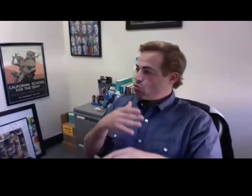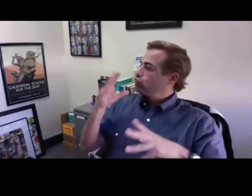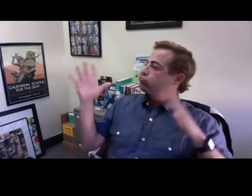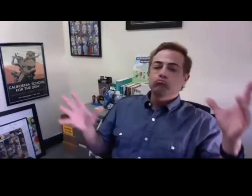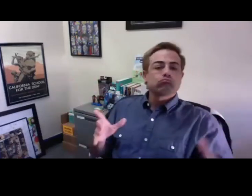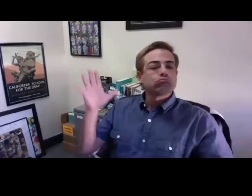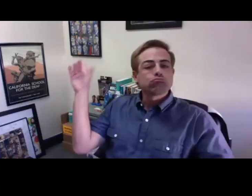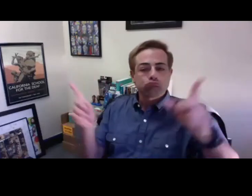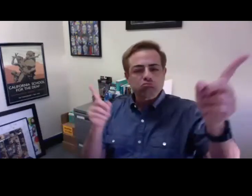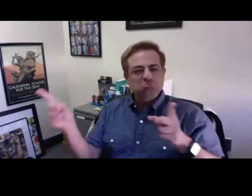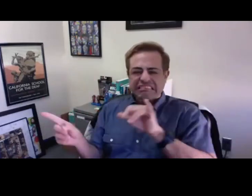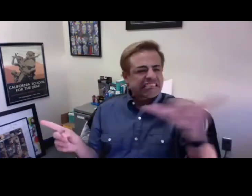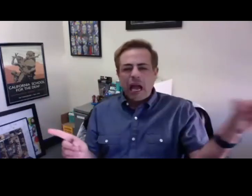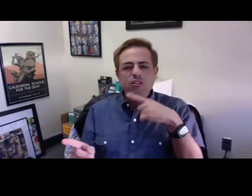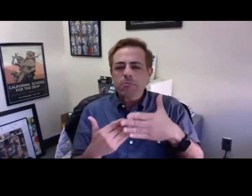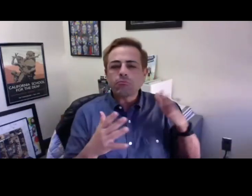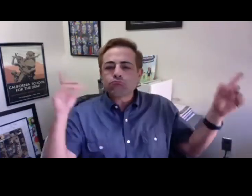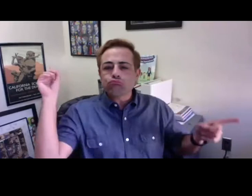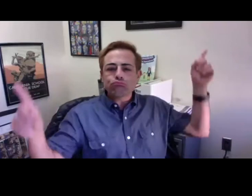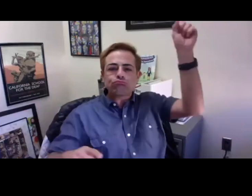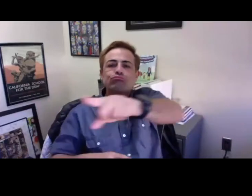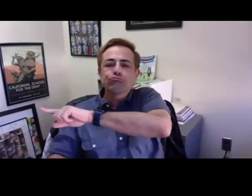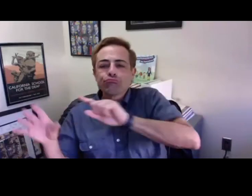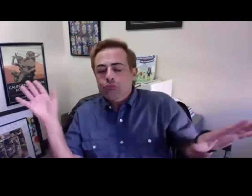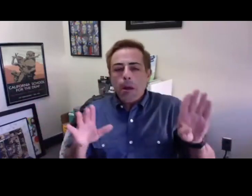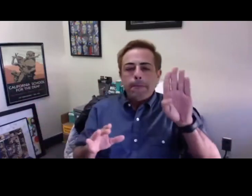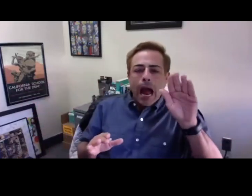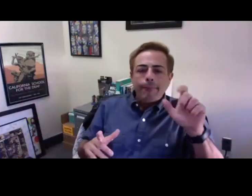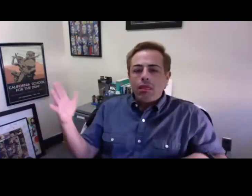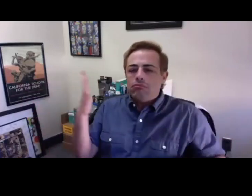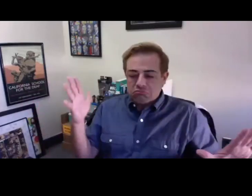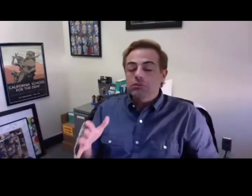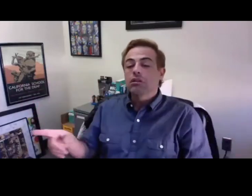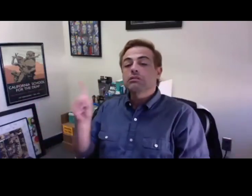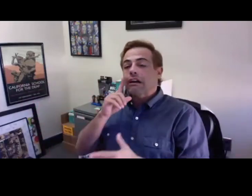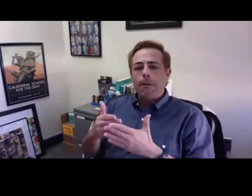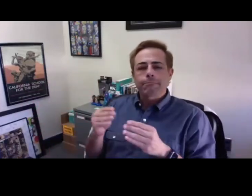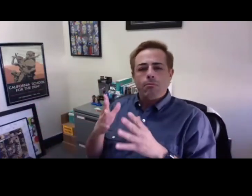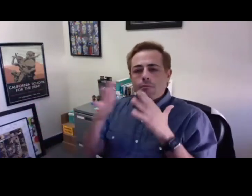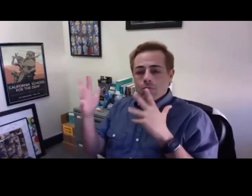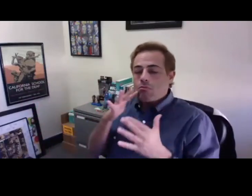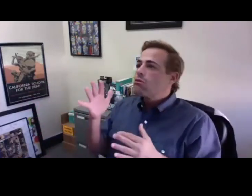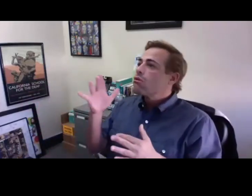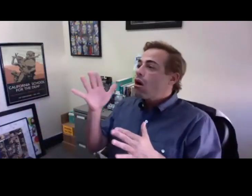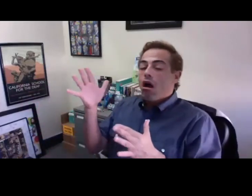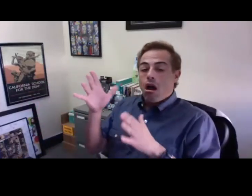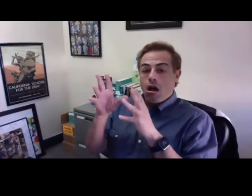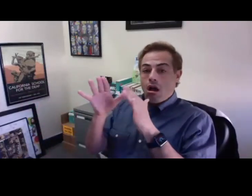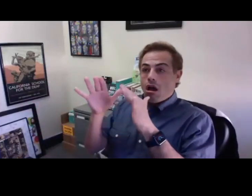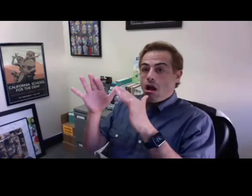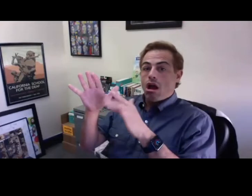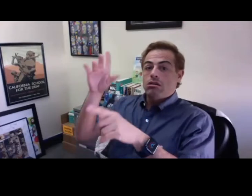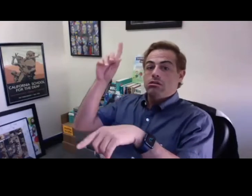It might be a deaf child or a coda. Um, you know, it's because babies gesture